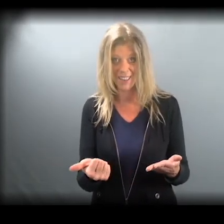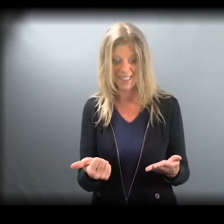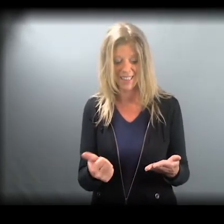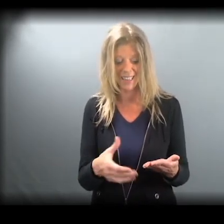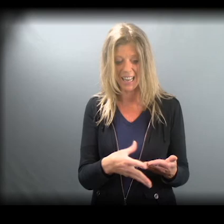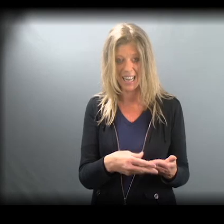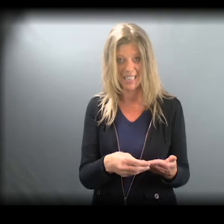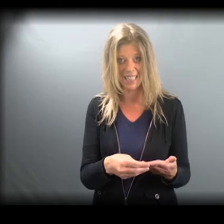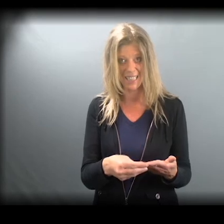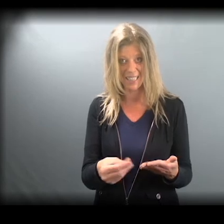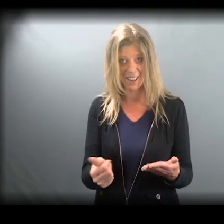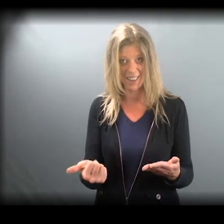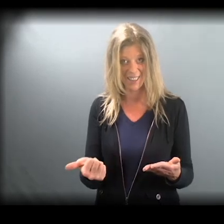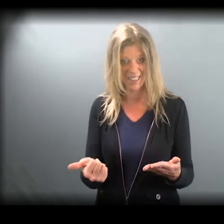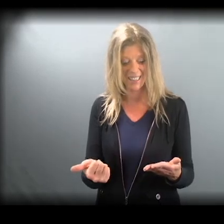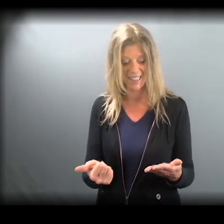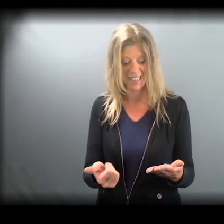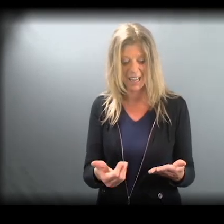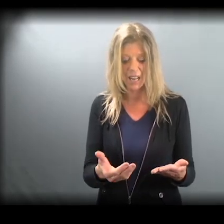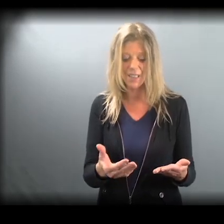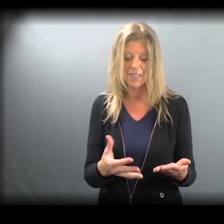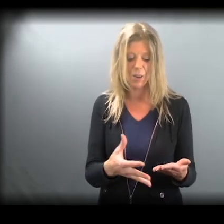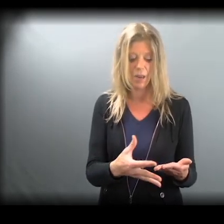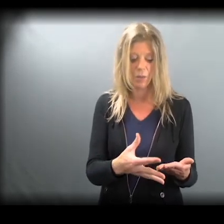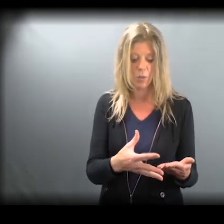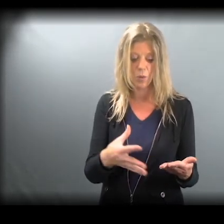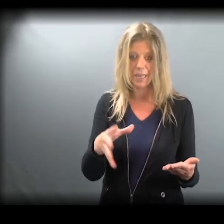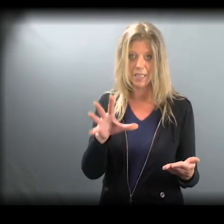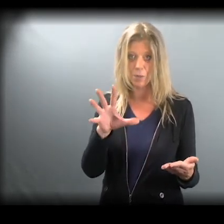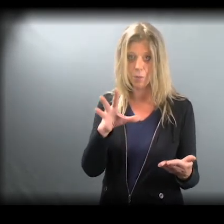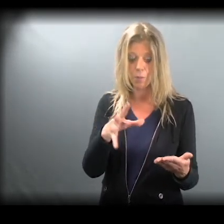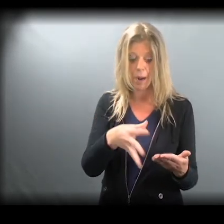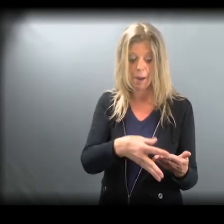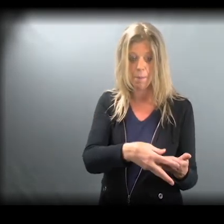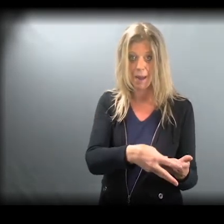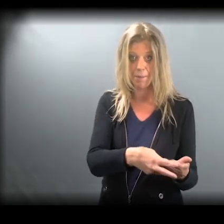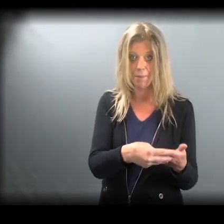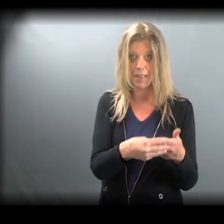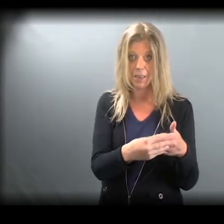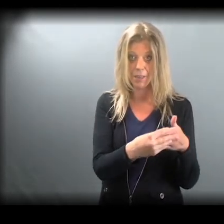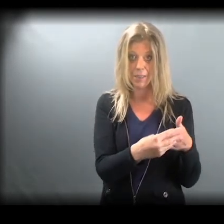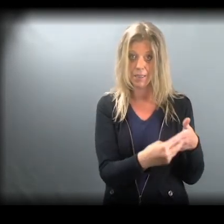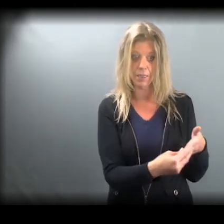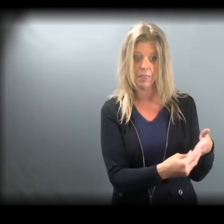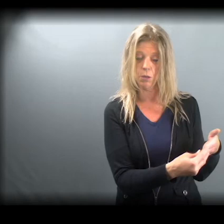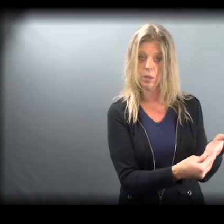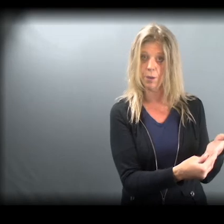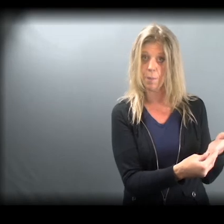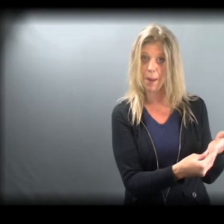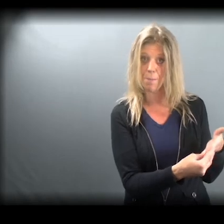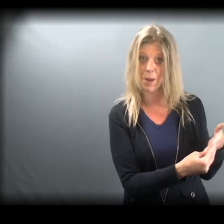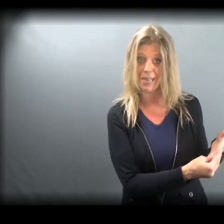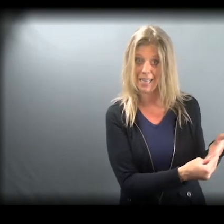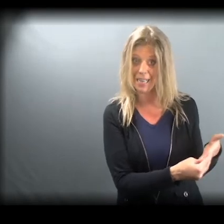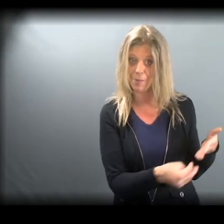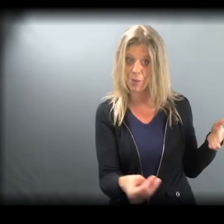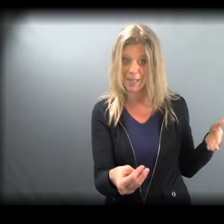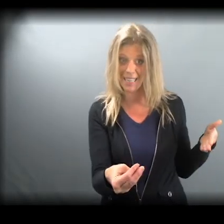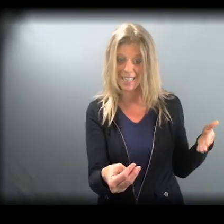dollars, dollars. So I'm going to grab my fingers as though they're my money, and I'm going to